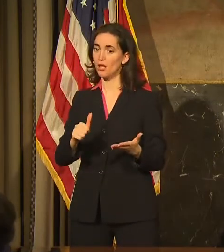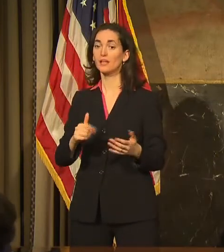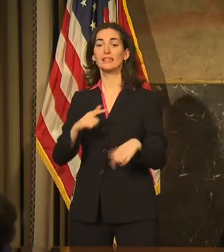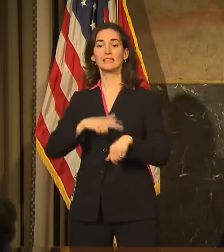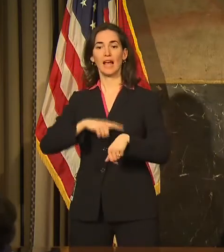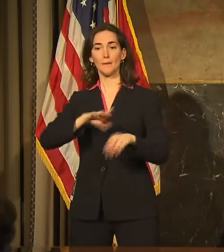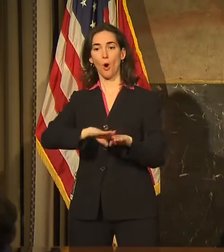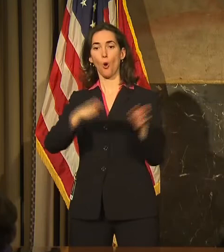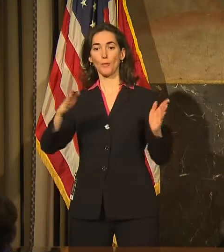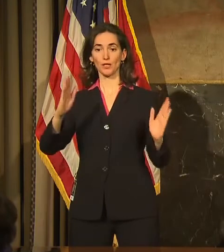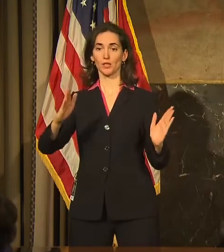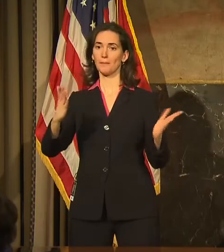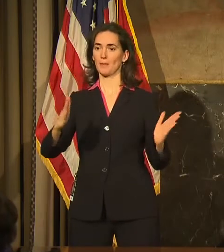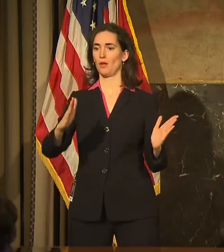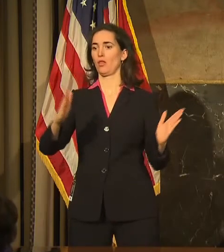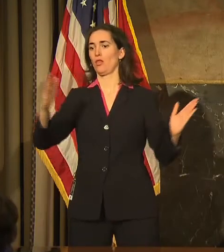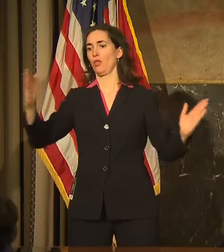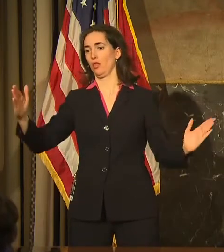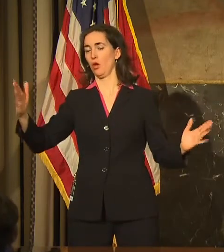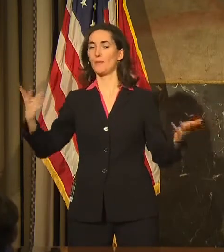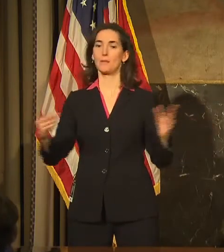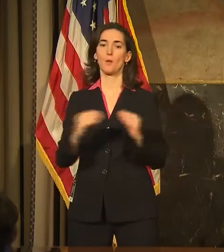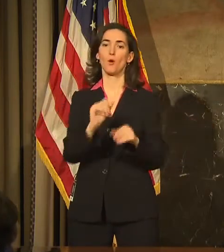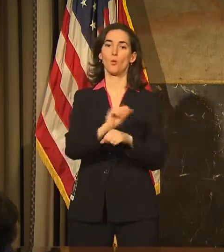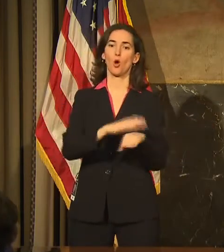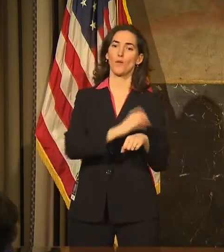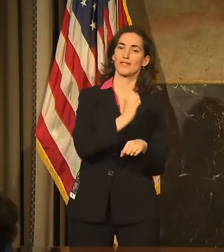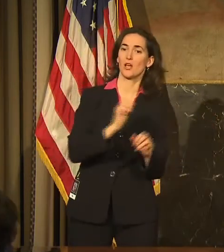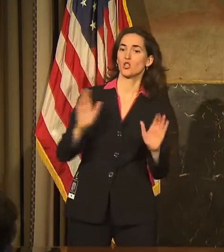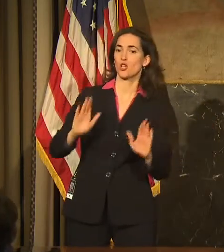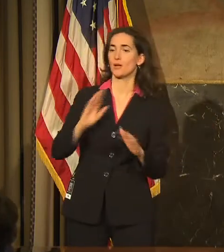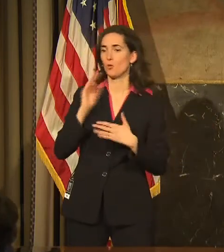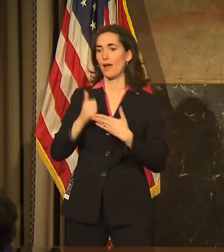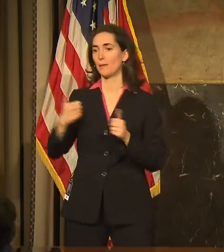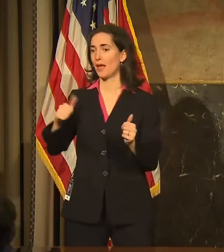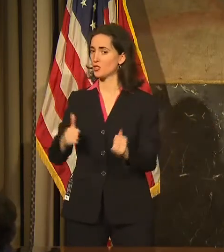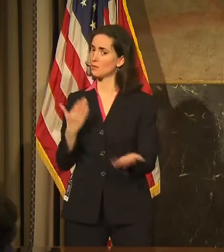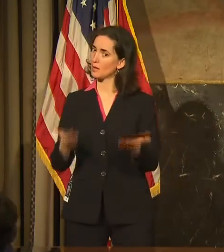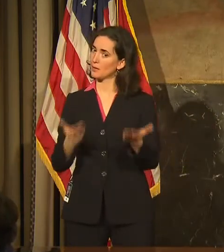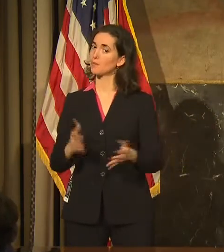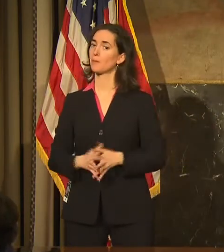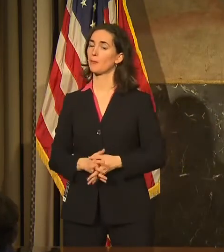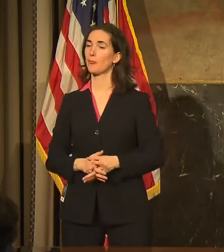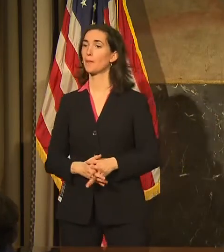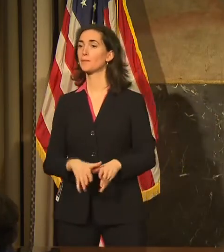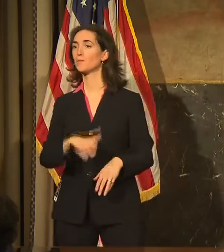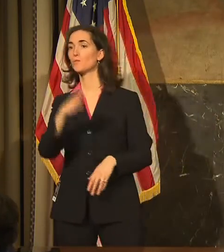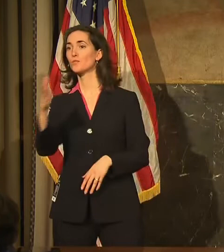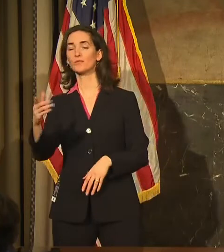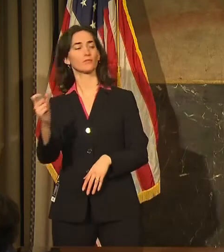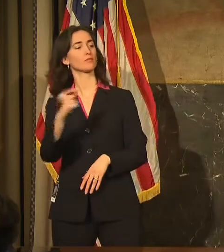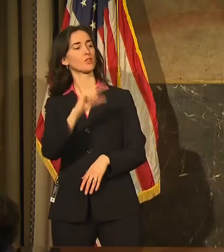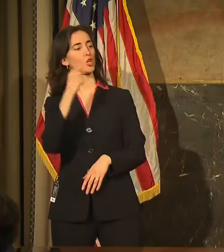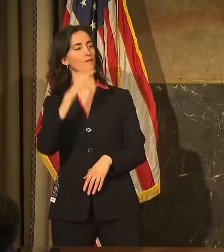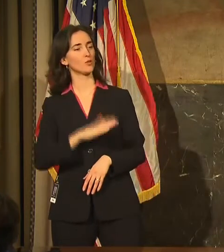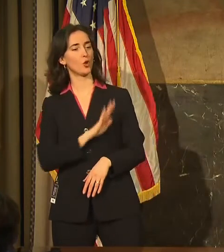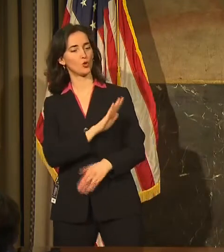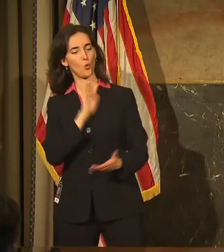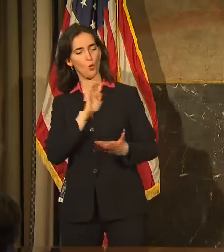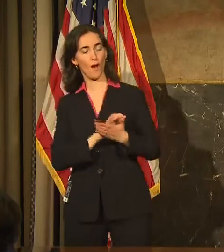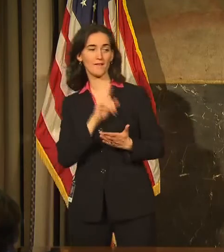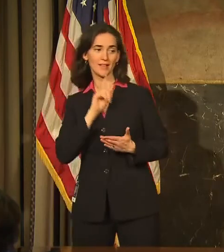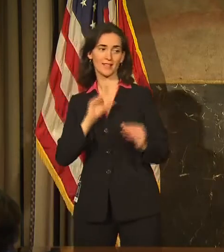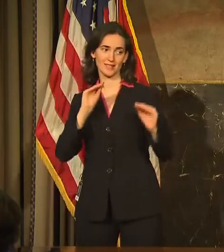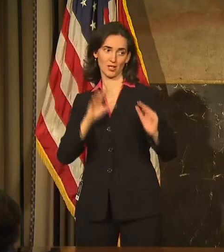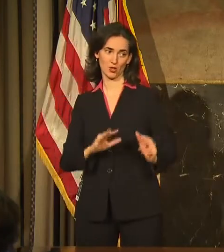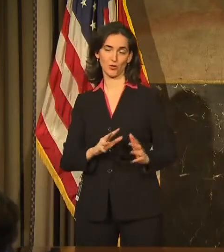have to do more weekend events and that sort of thing in order to catch up. Yes, sir. Governor, your wife is obviously a teacher as